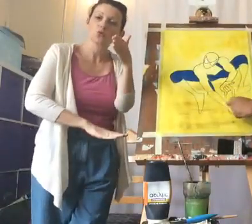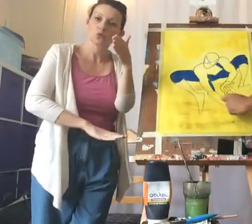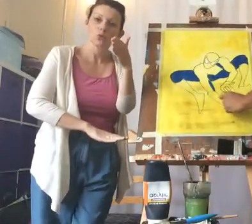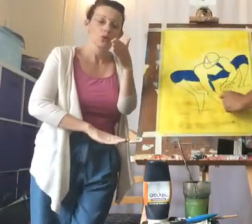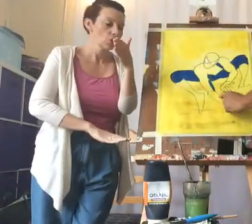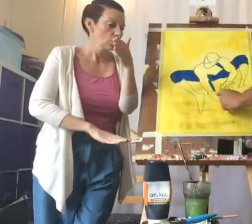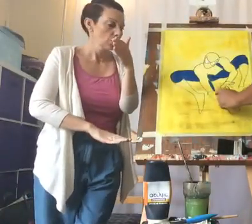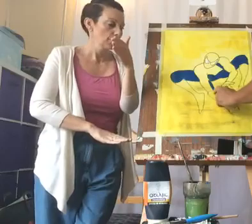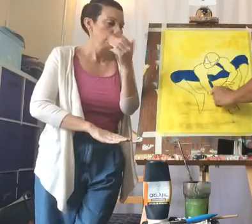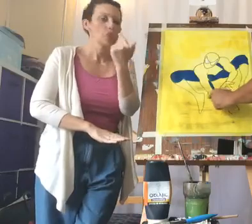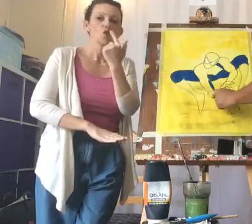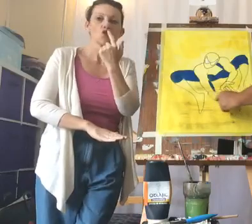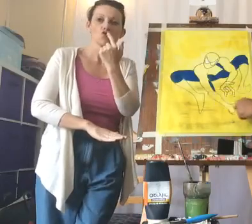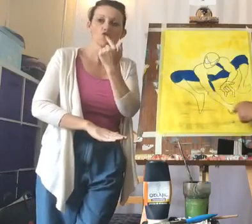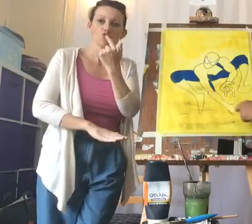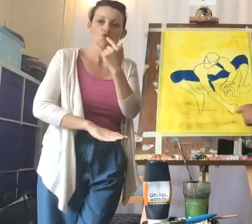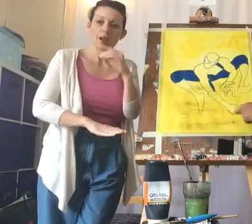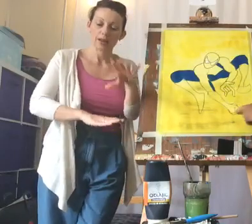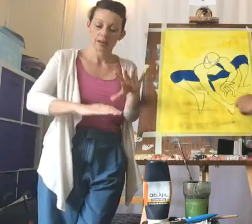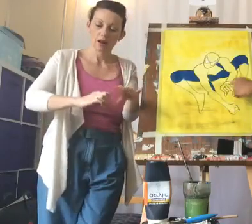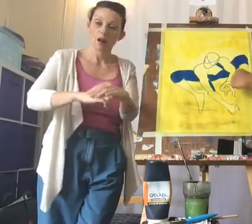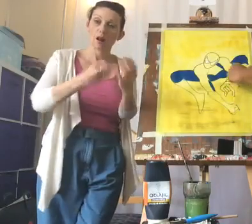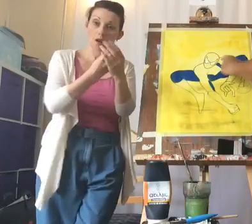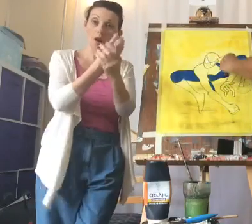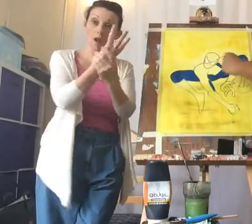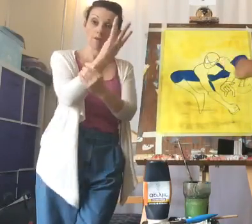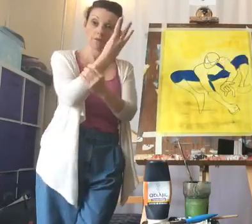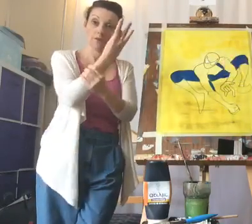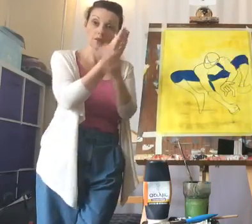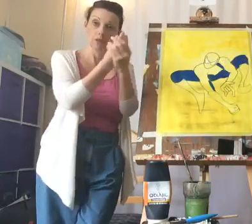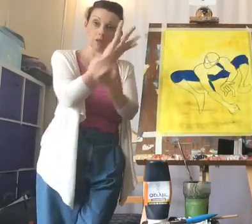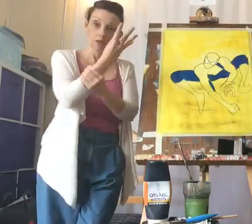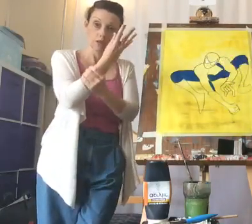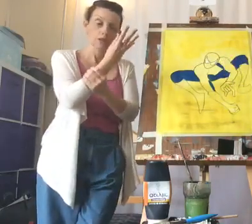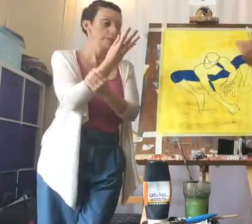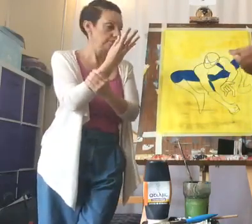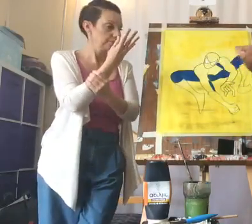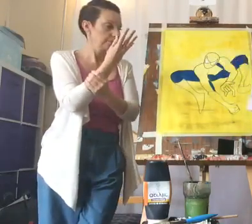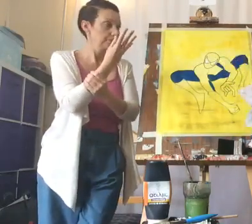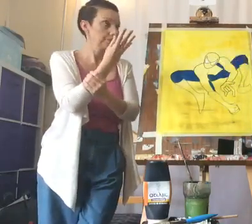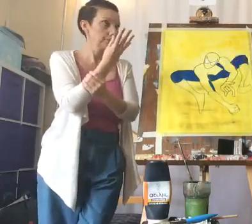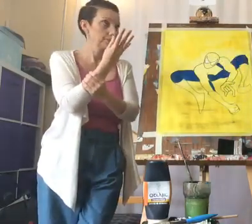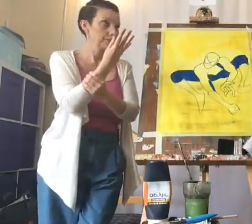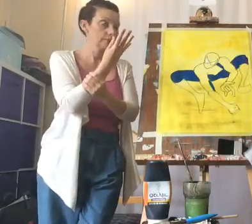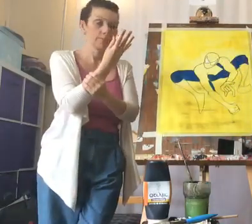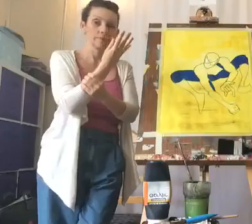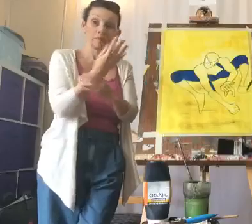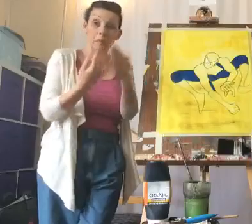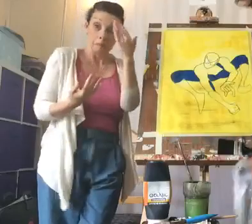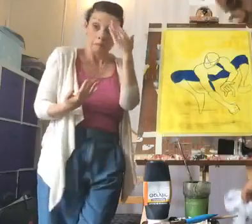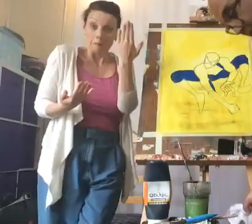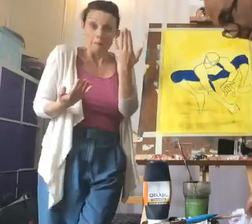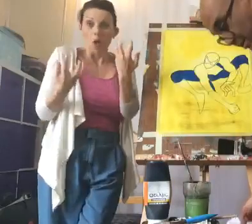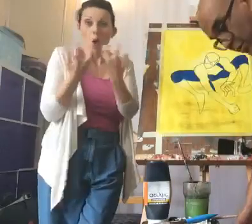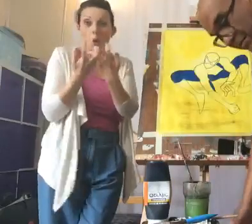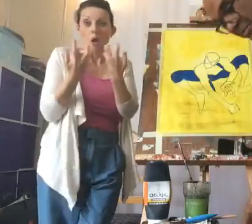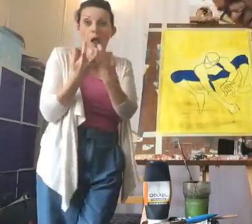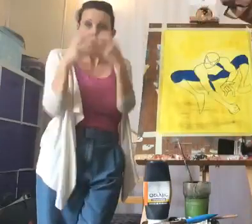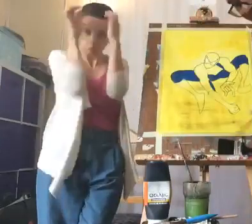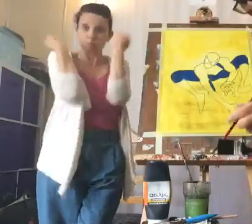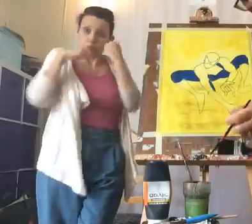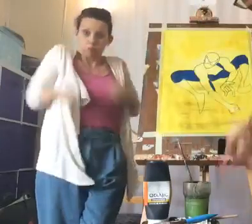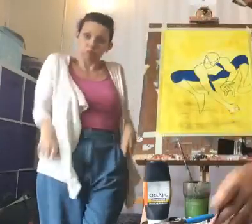red sort of gauntlets and hands. I don't know how he gets it on. It's like an